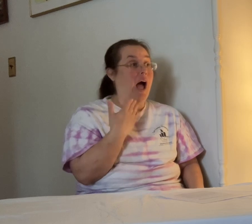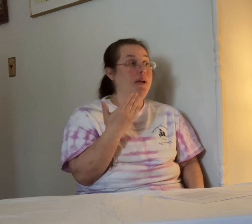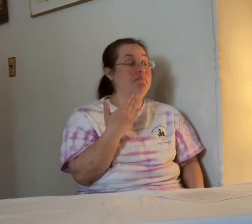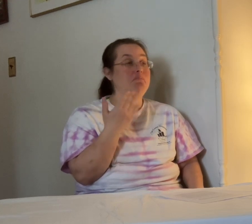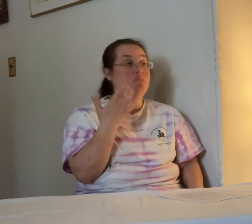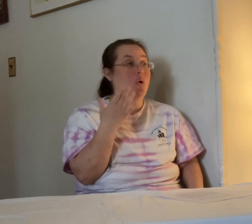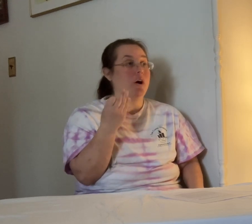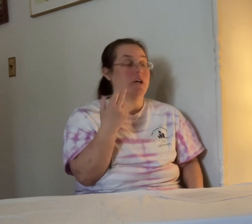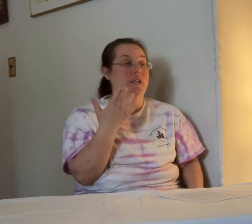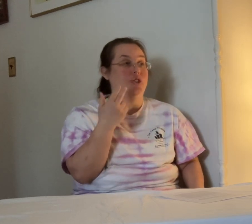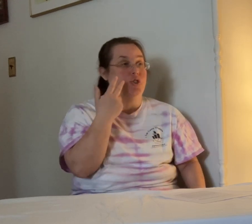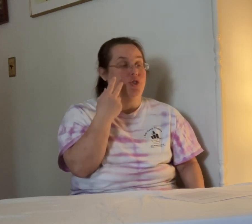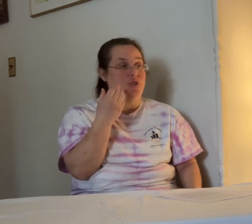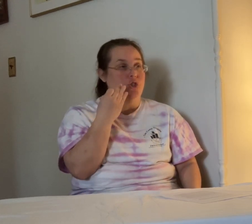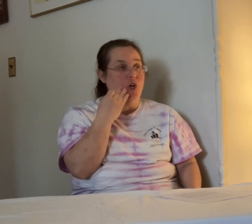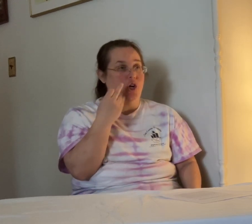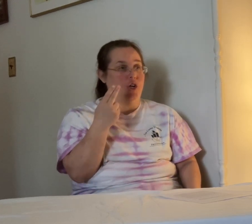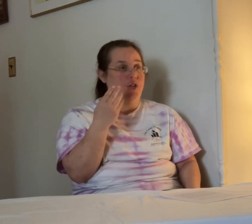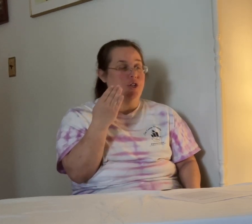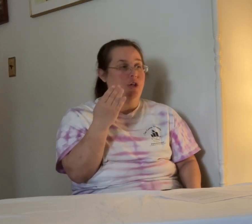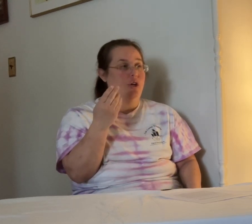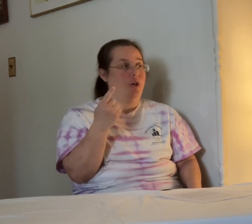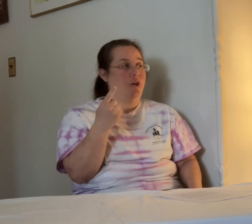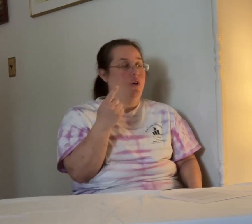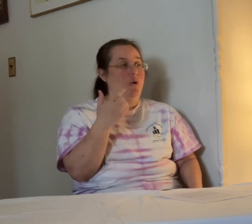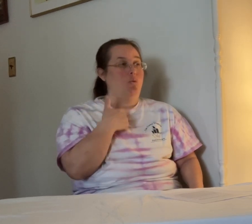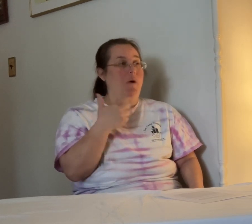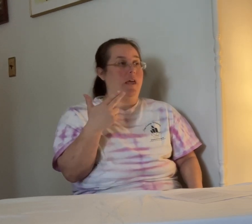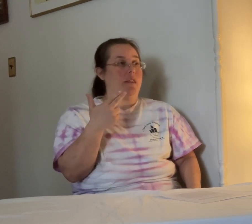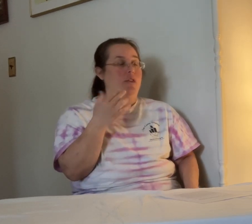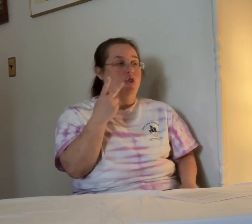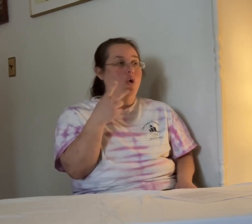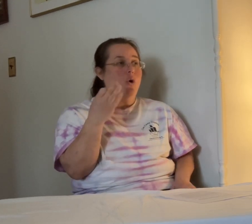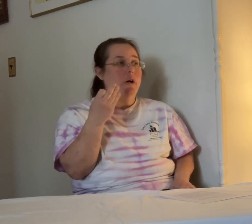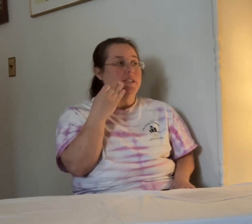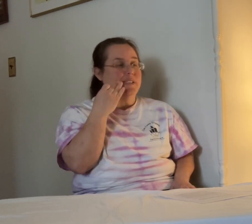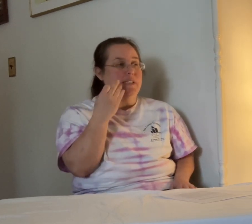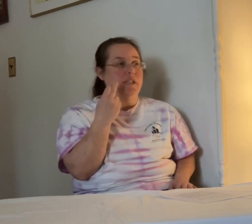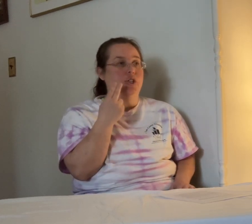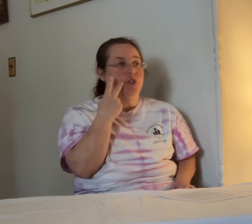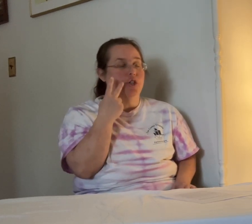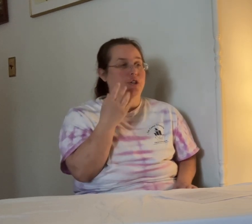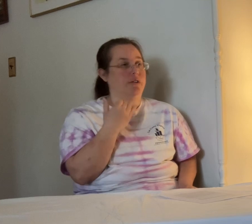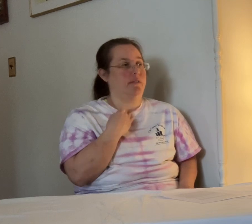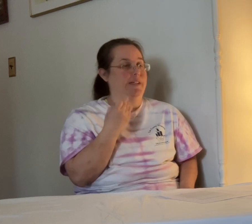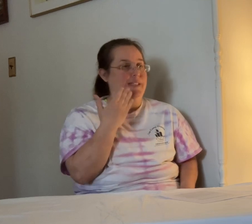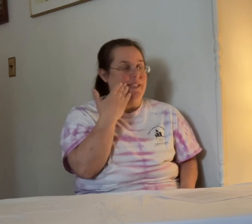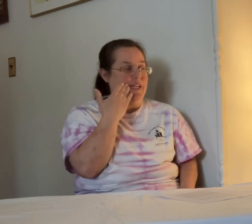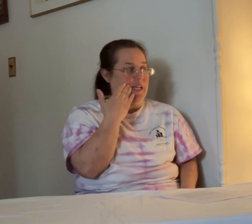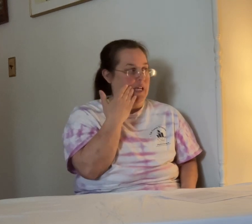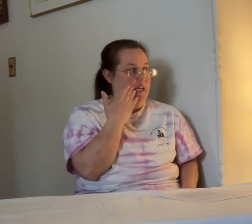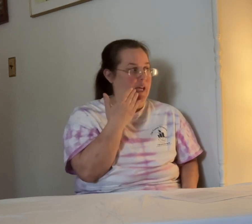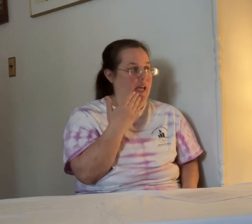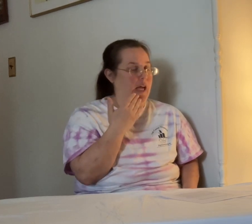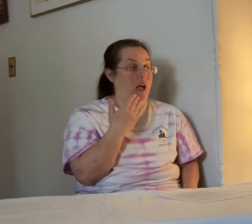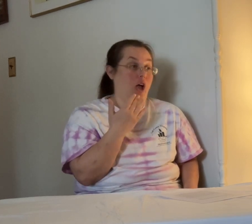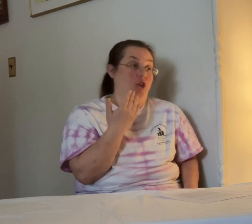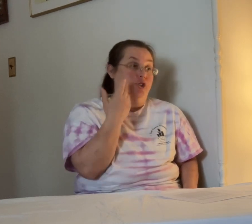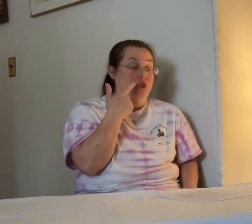I'm more concerned with your security.